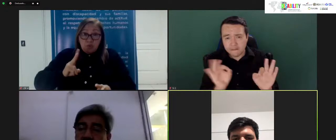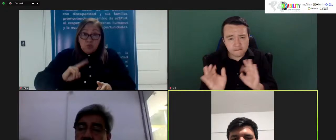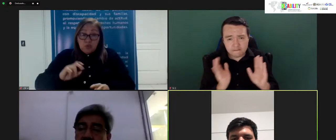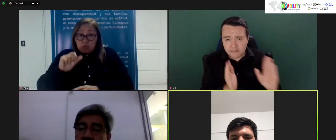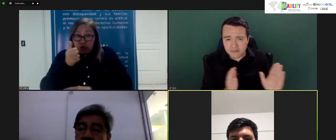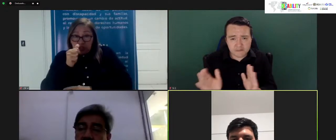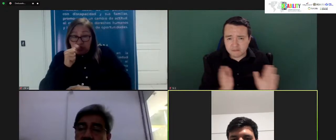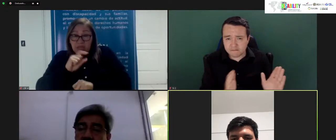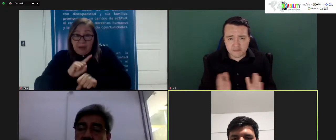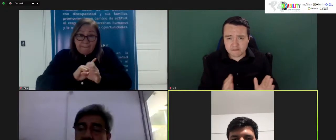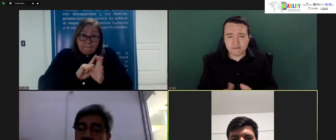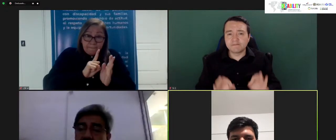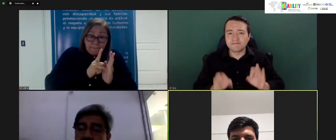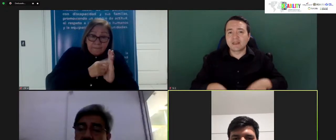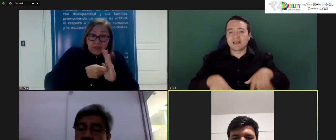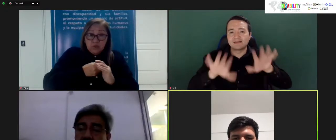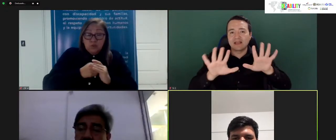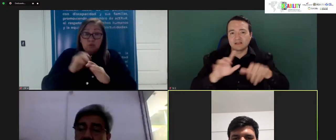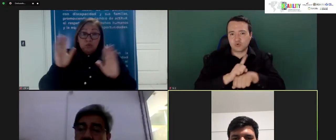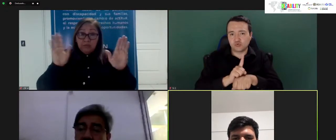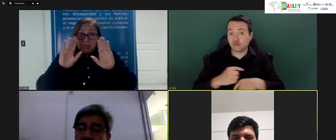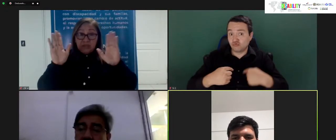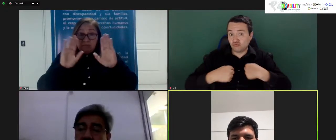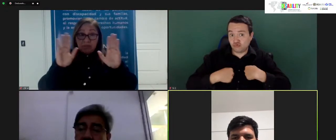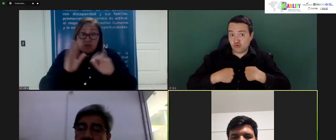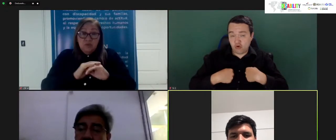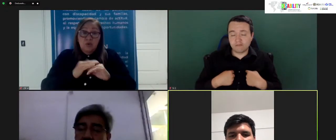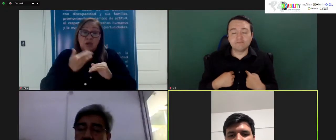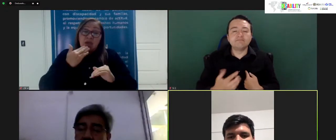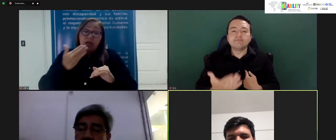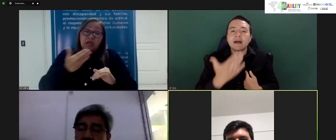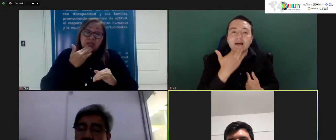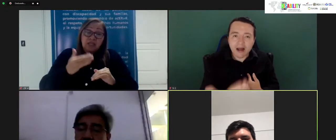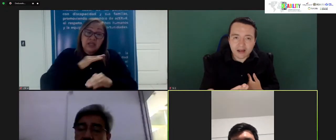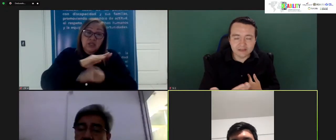so we need to come back into maintenance